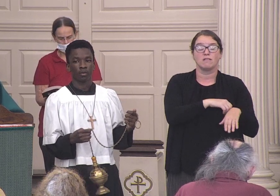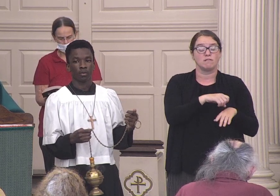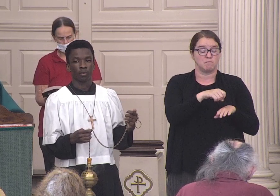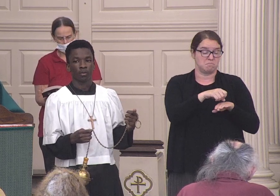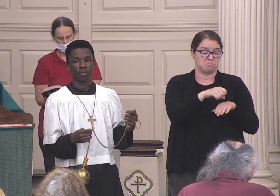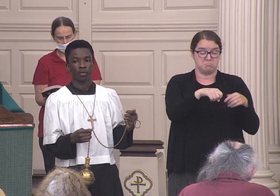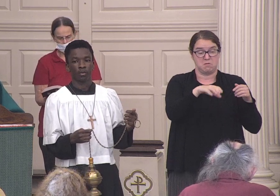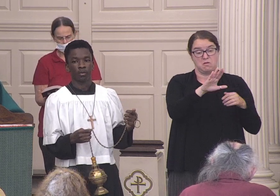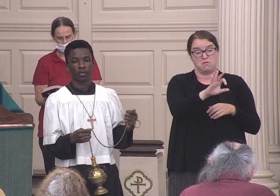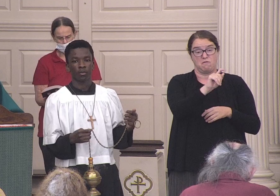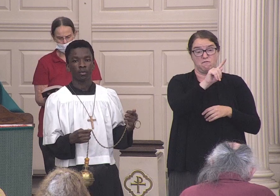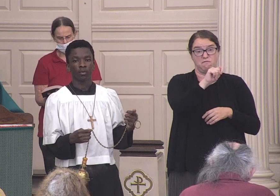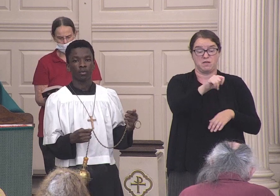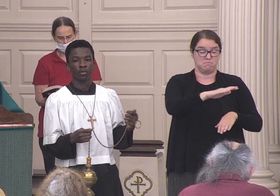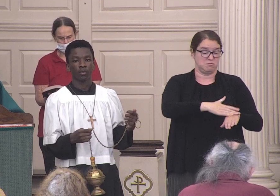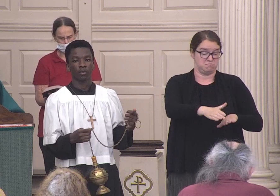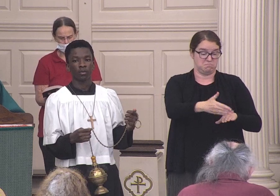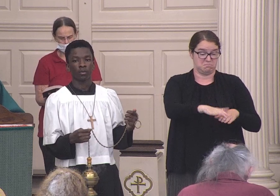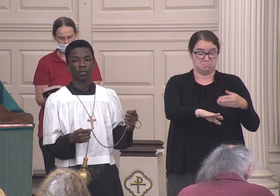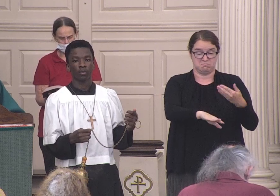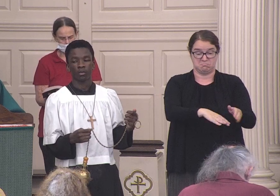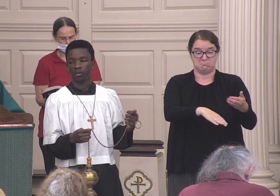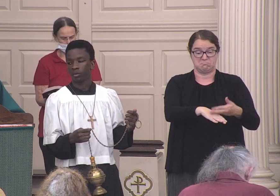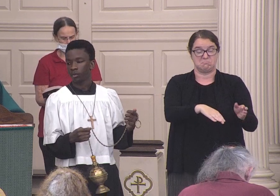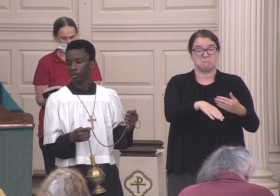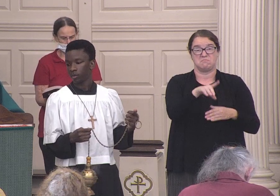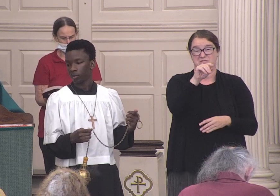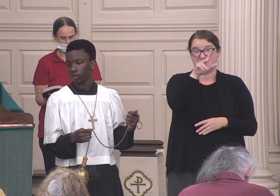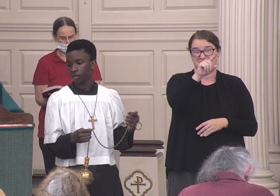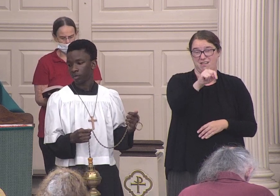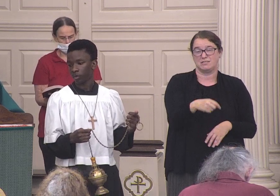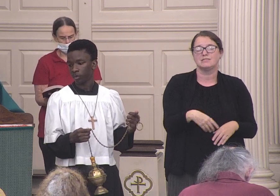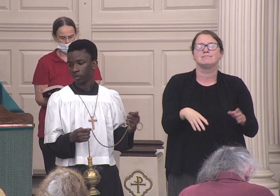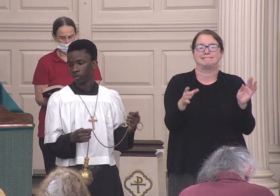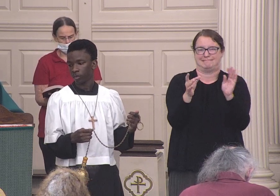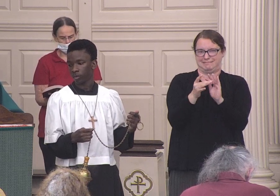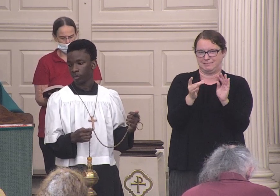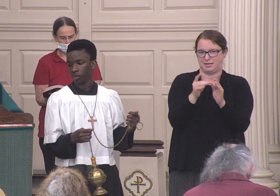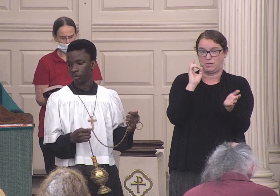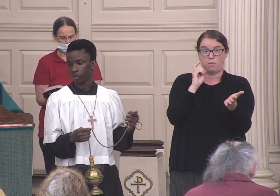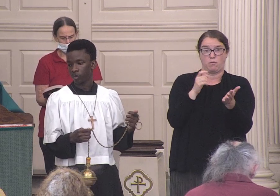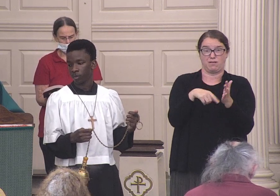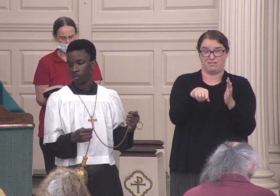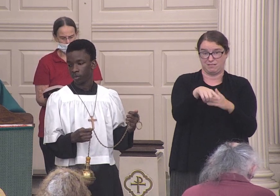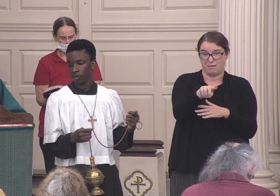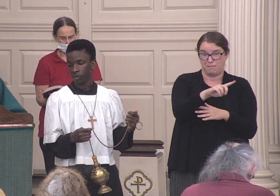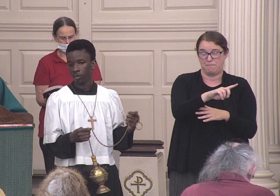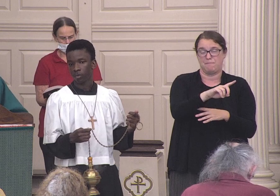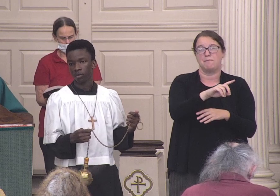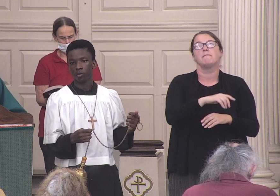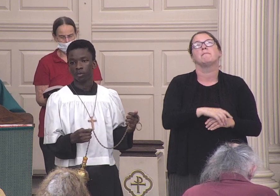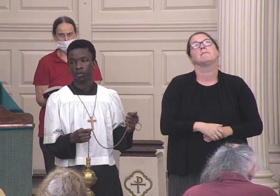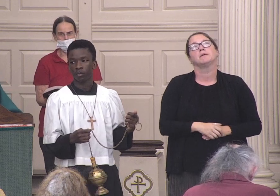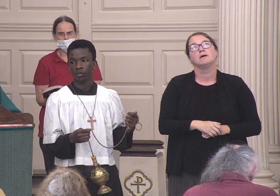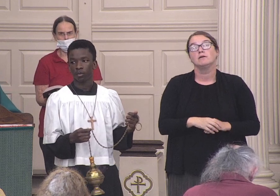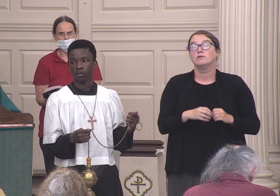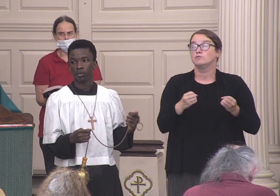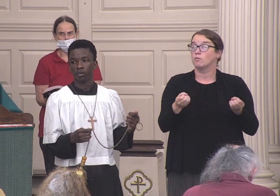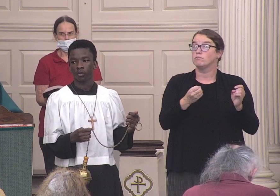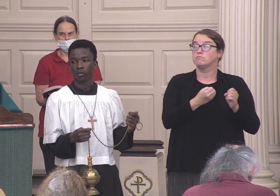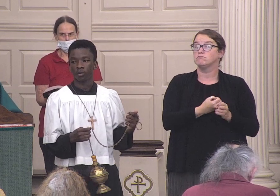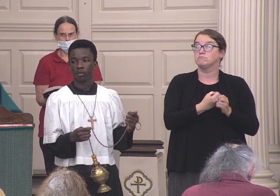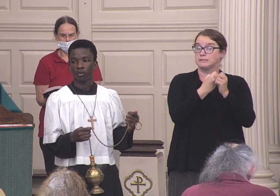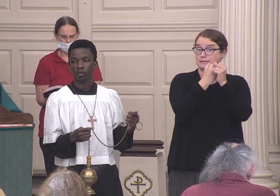dust off your feet in testimony against them. So they went